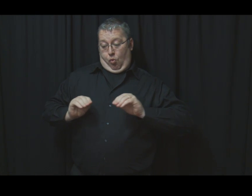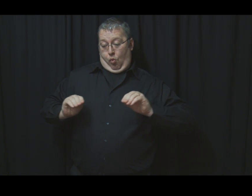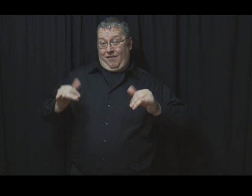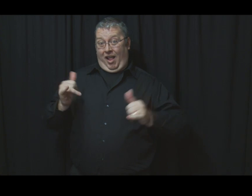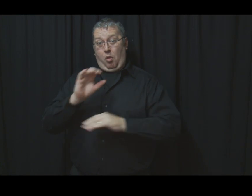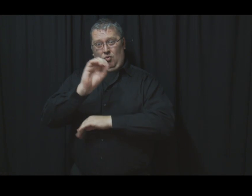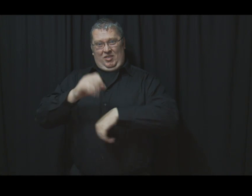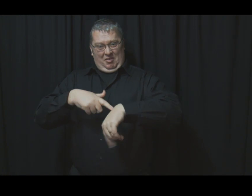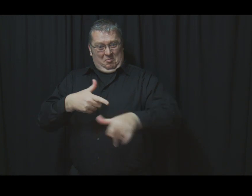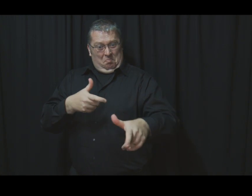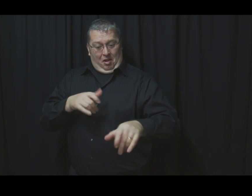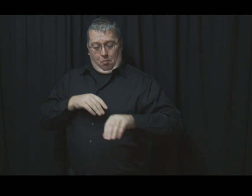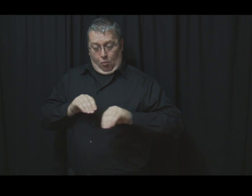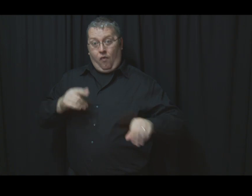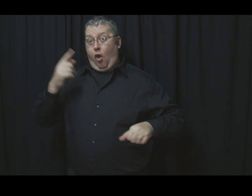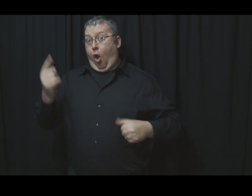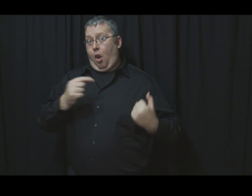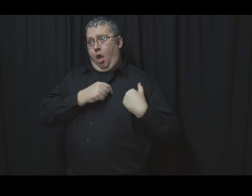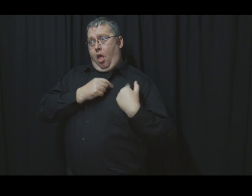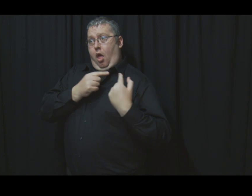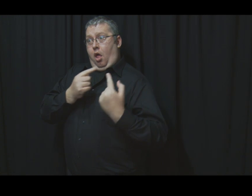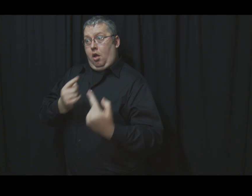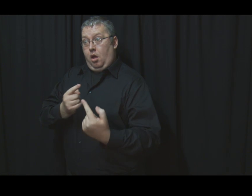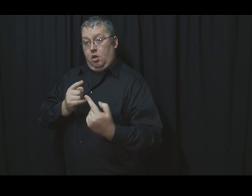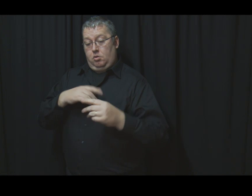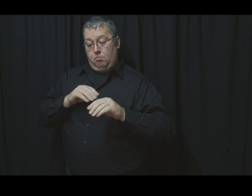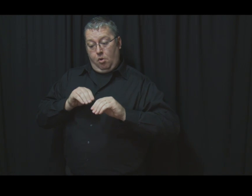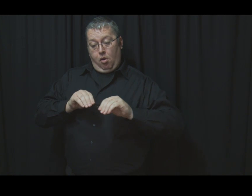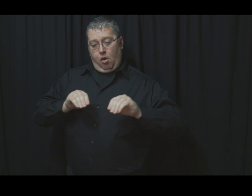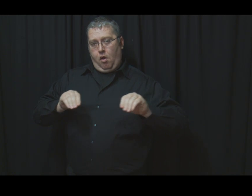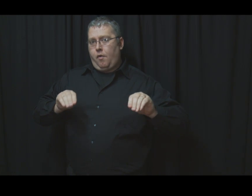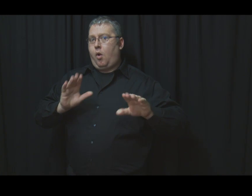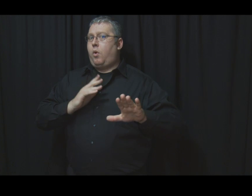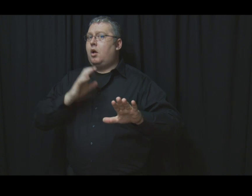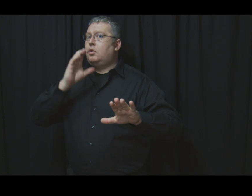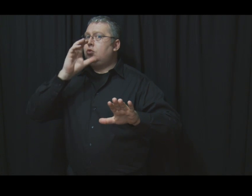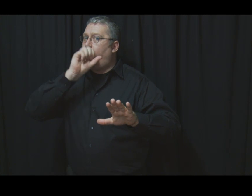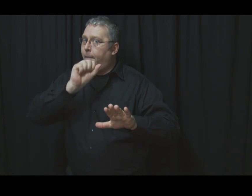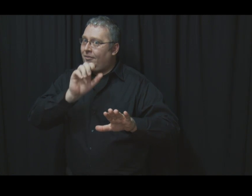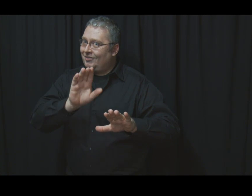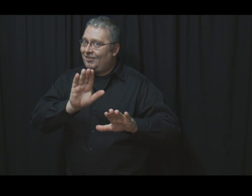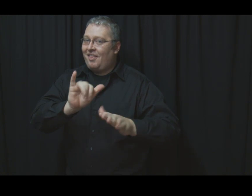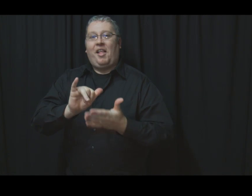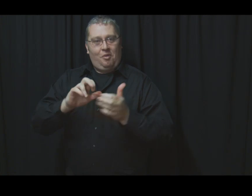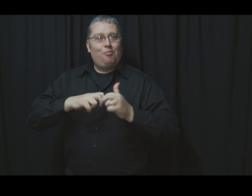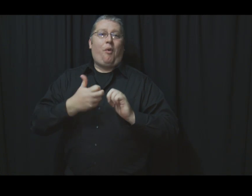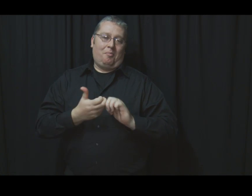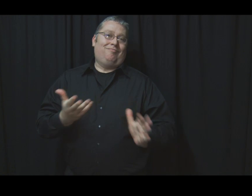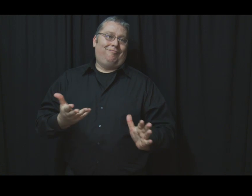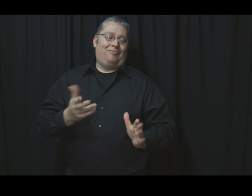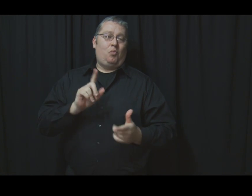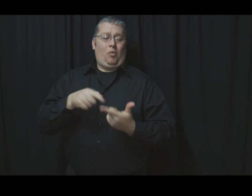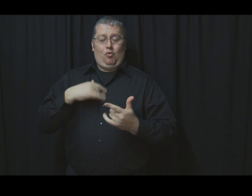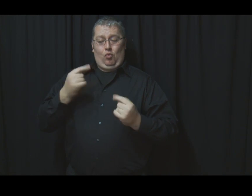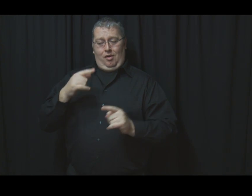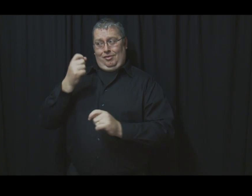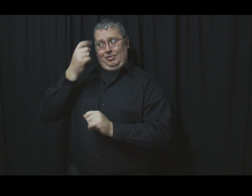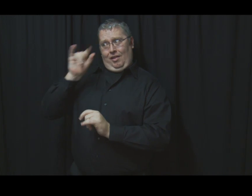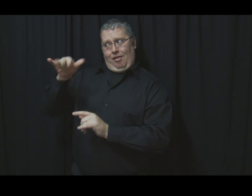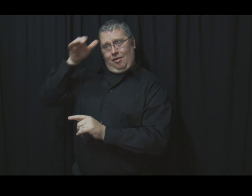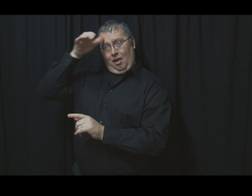moving, that it's always been that way in the past, see, that's an assumption. That's the problem when it comes to understanding these things.